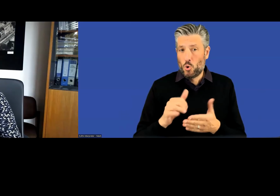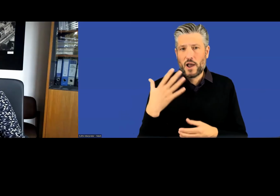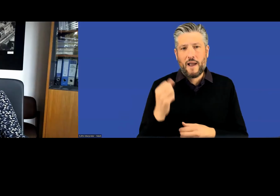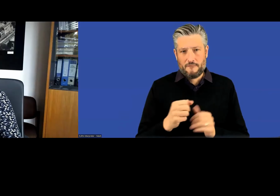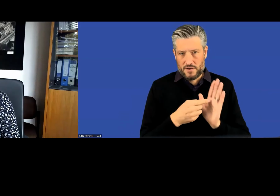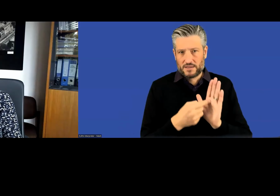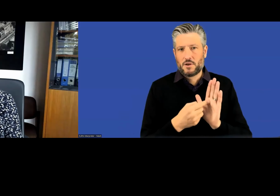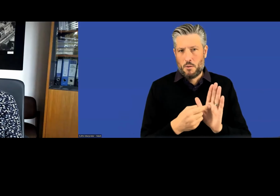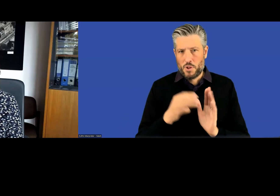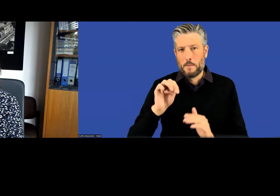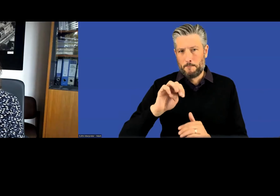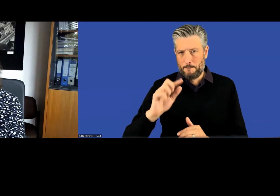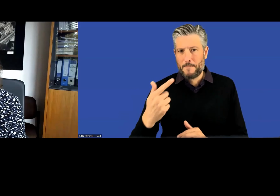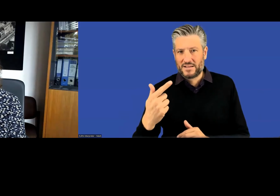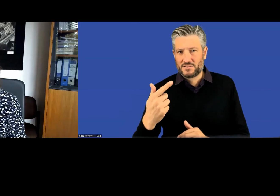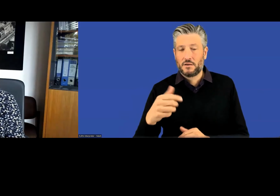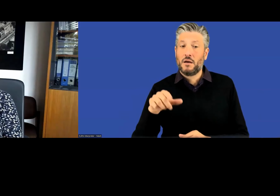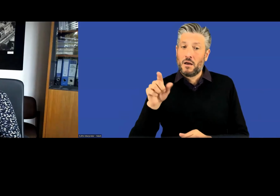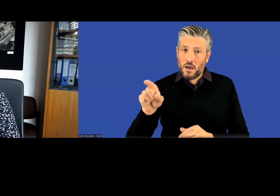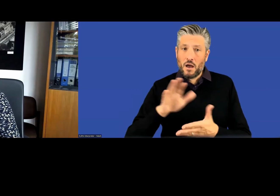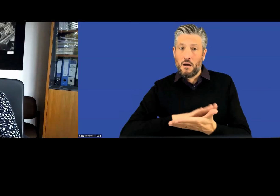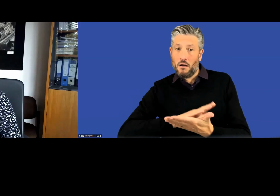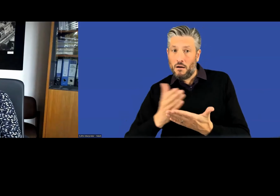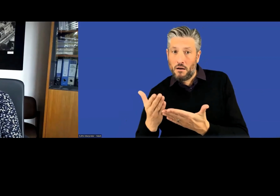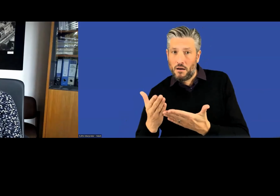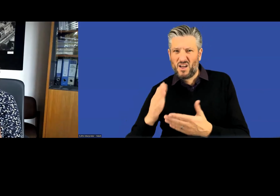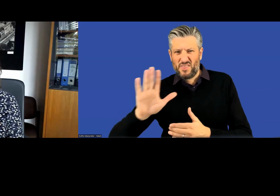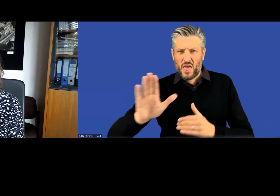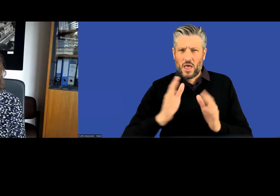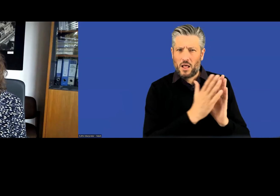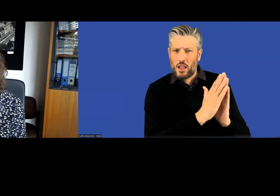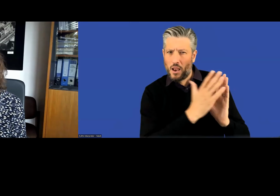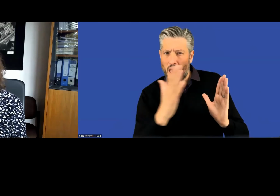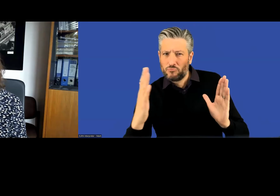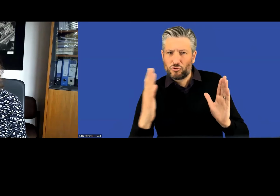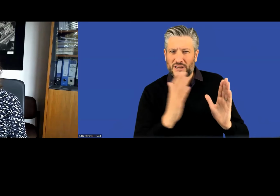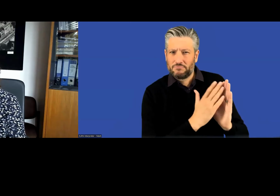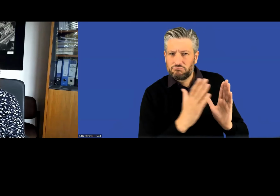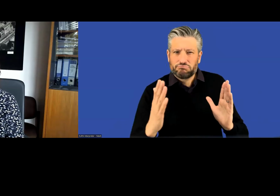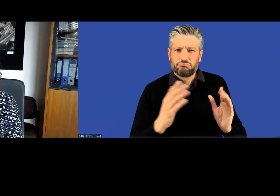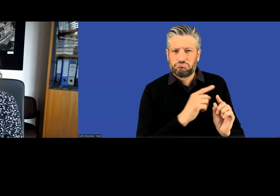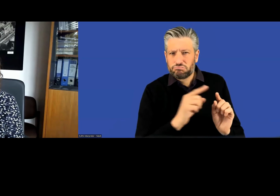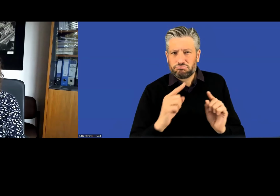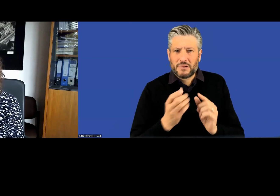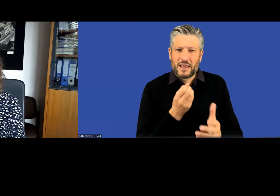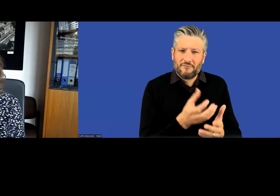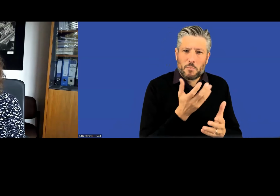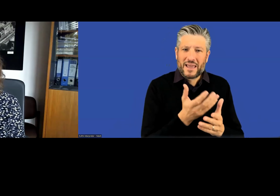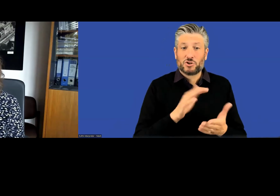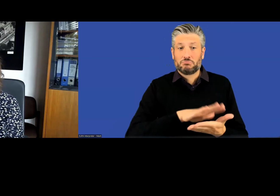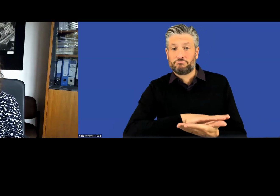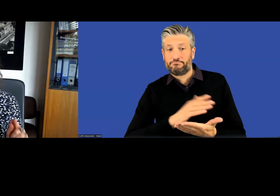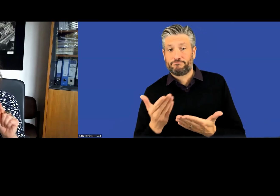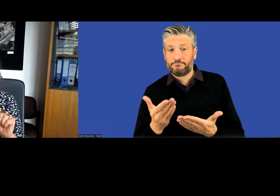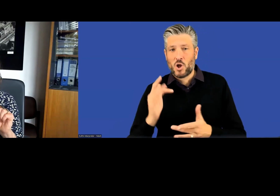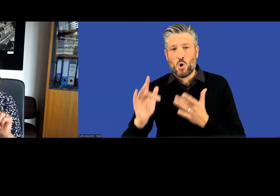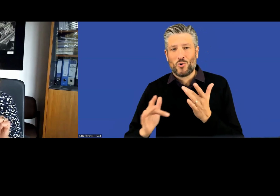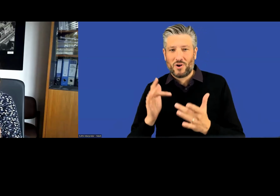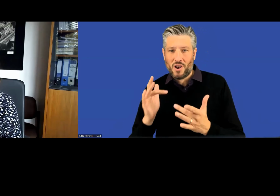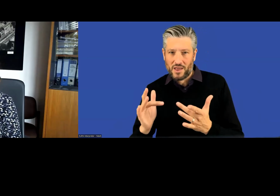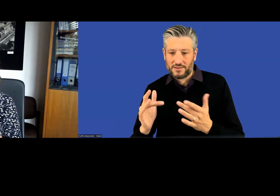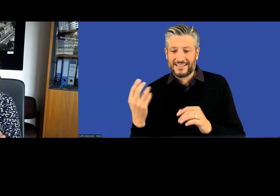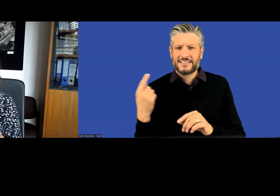archives, and not just of text, but also of objects, to create virtual tours of museums and archaeological sites.